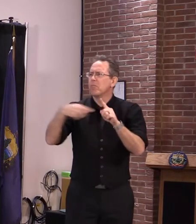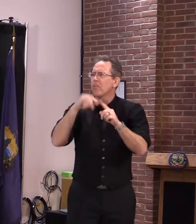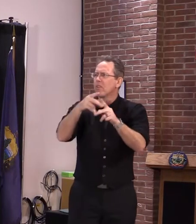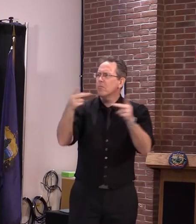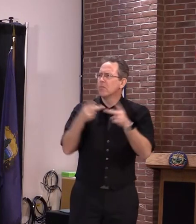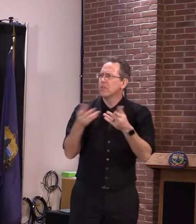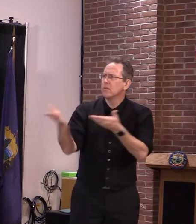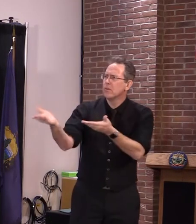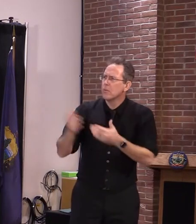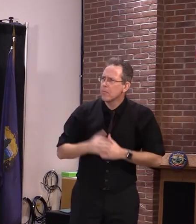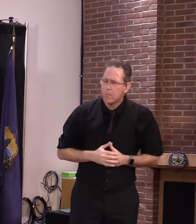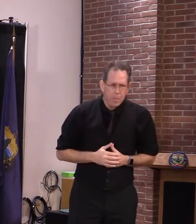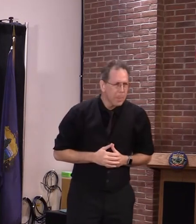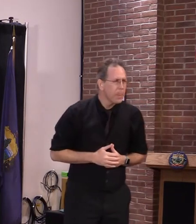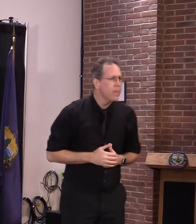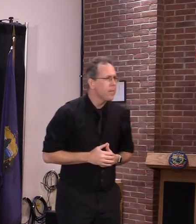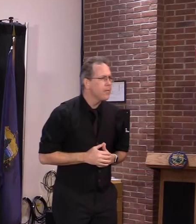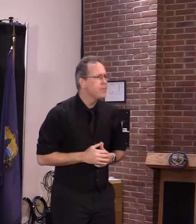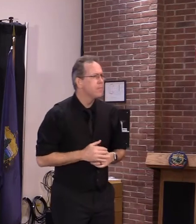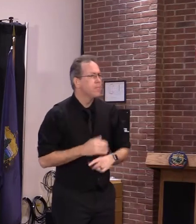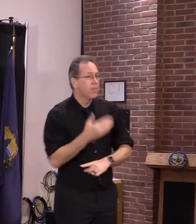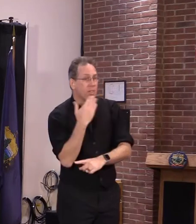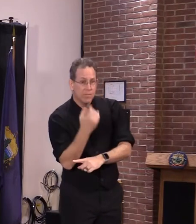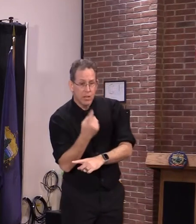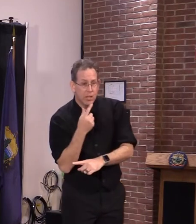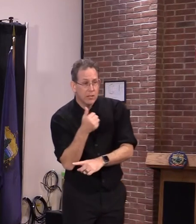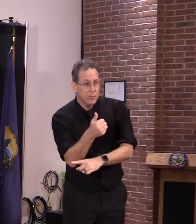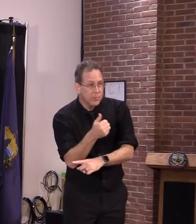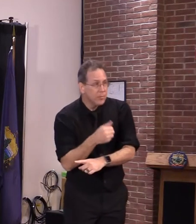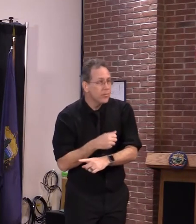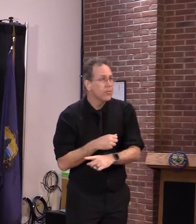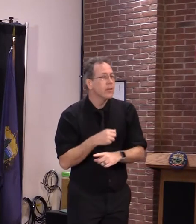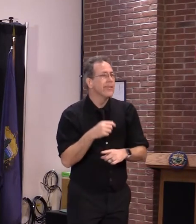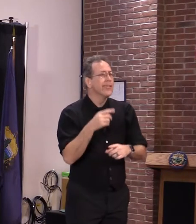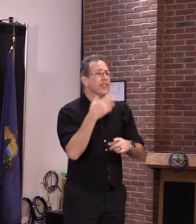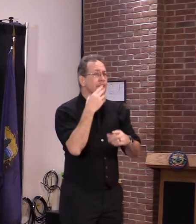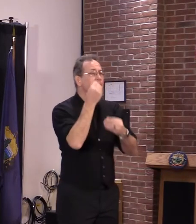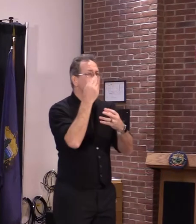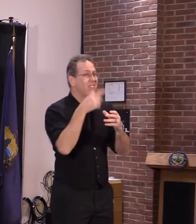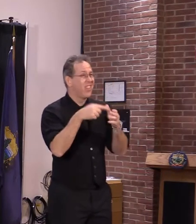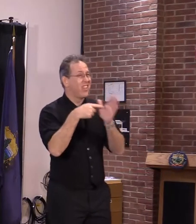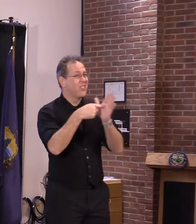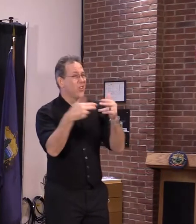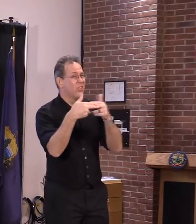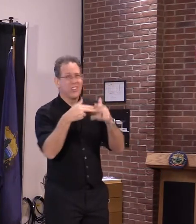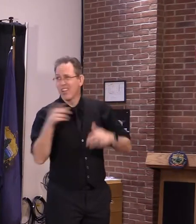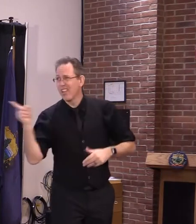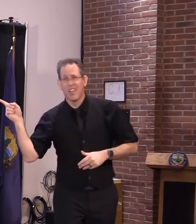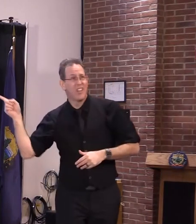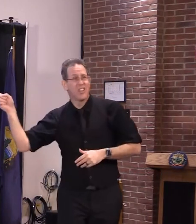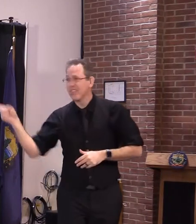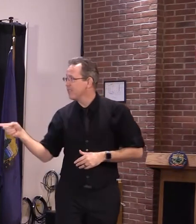Yes, thanks for asking that, Aaron, because that table that was shown earlier can be rather